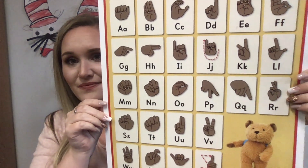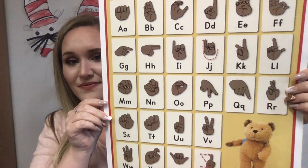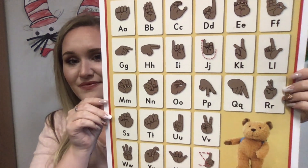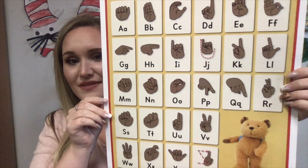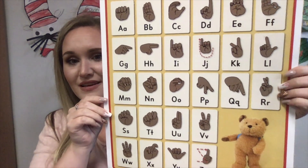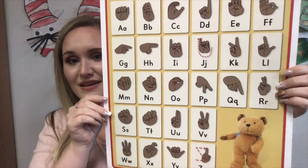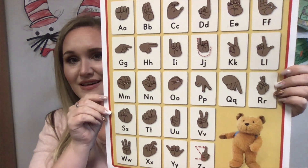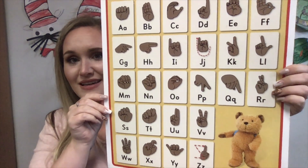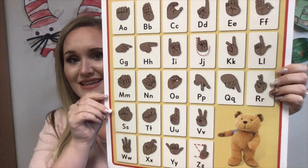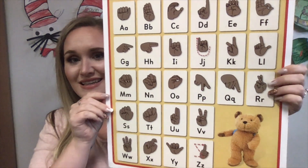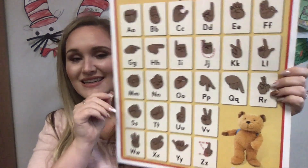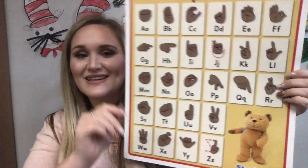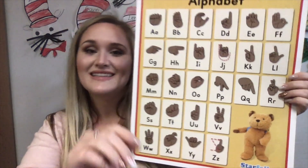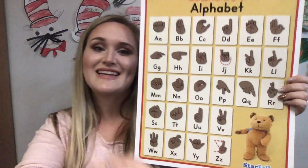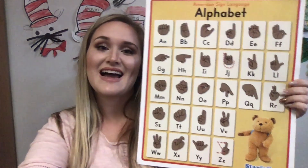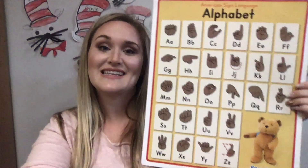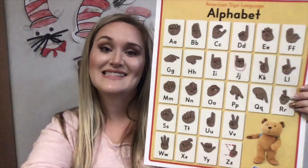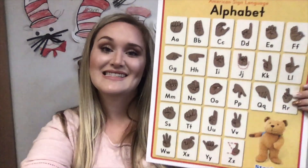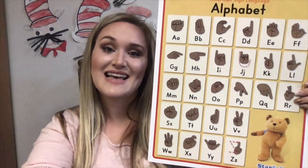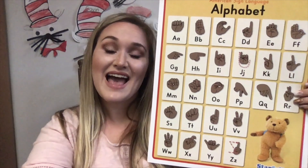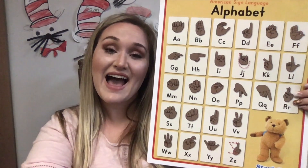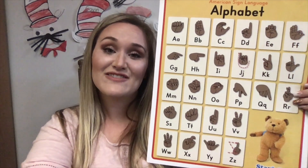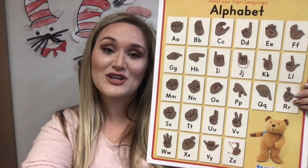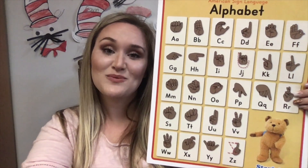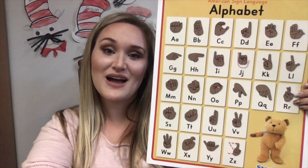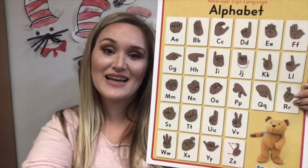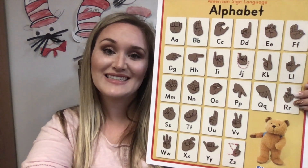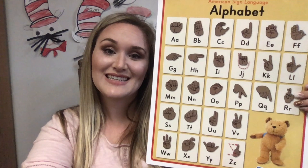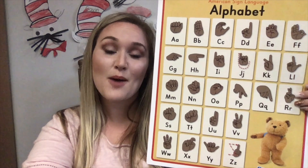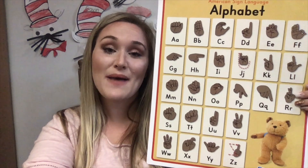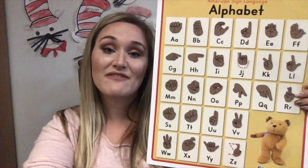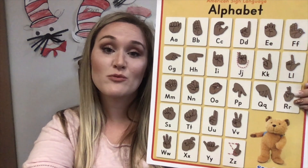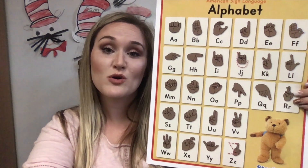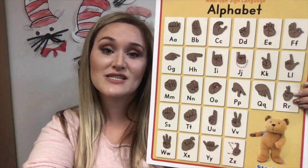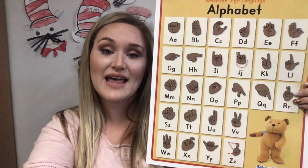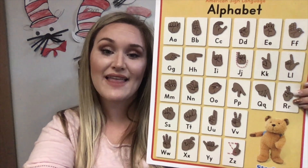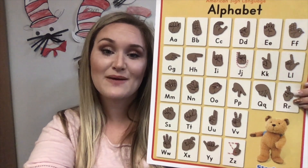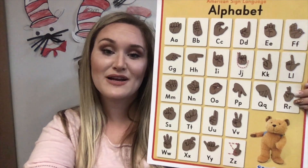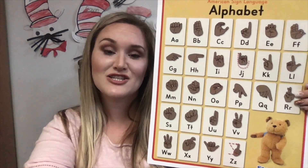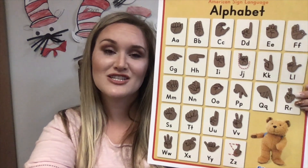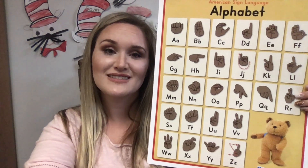Nice. Have a good one. Come back for more sign language.